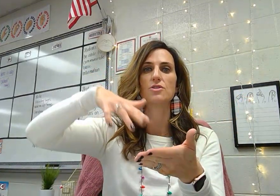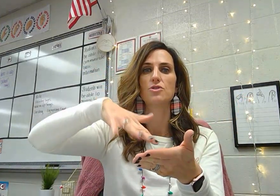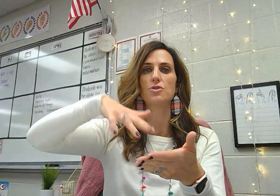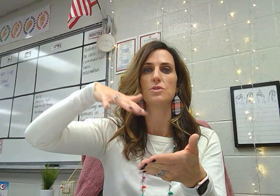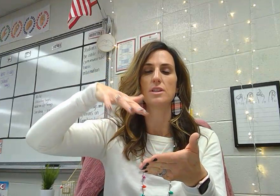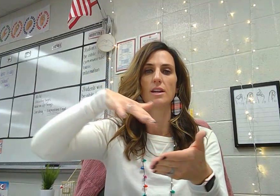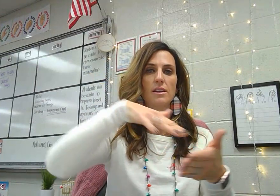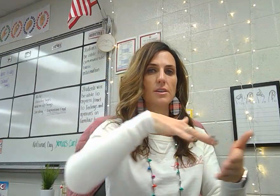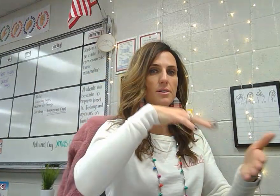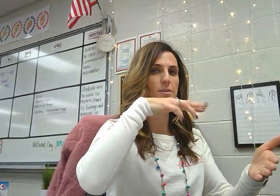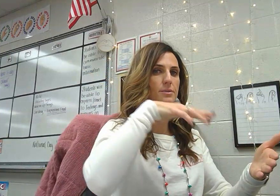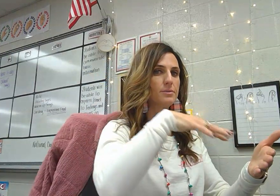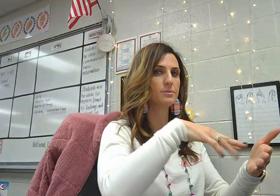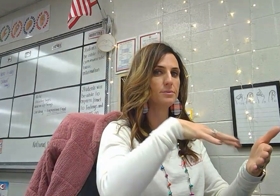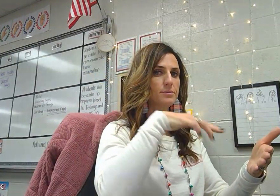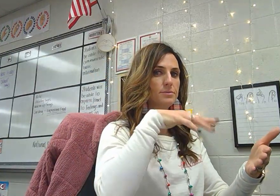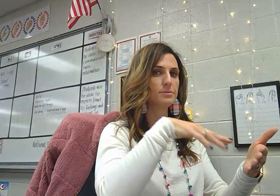and to study.